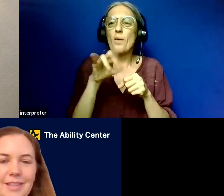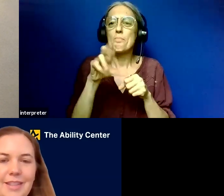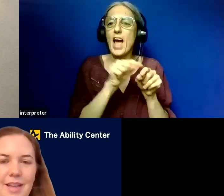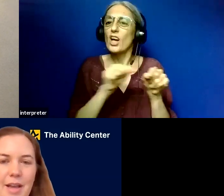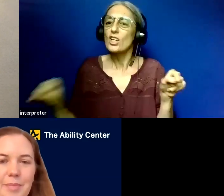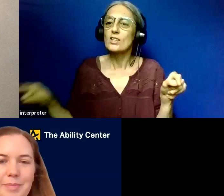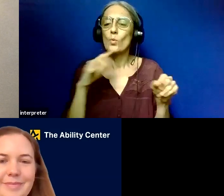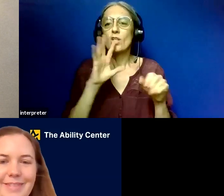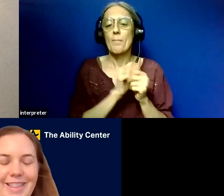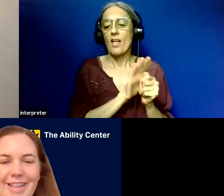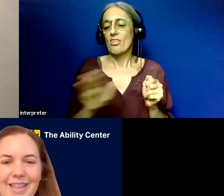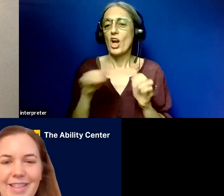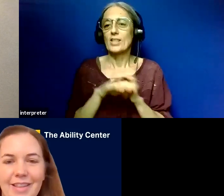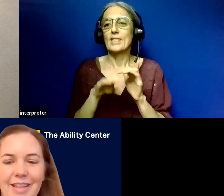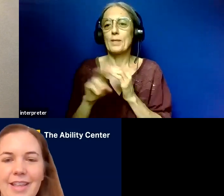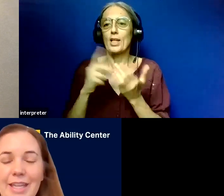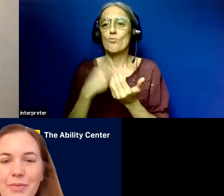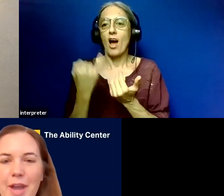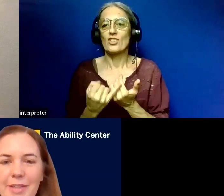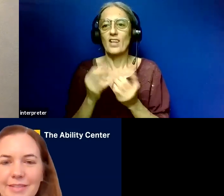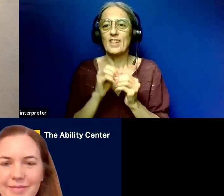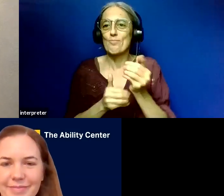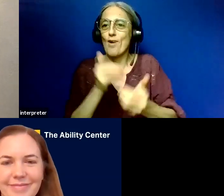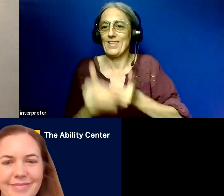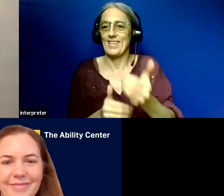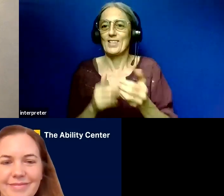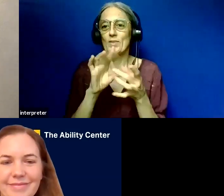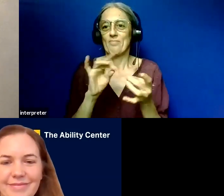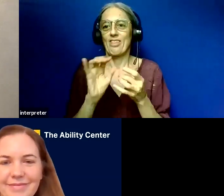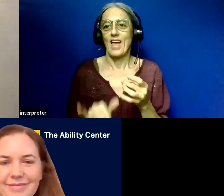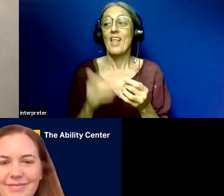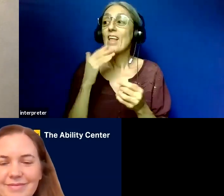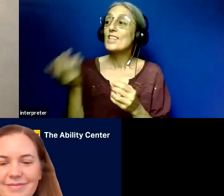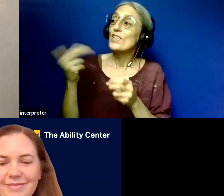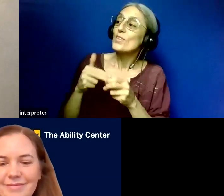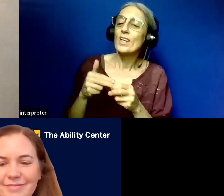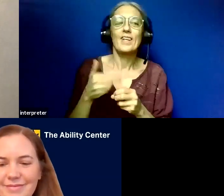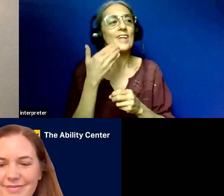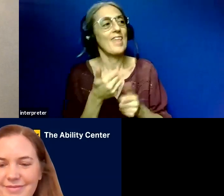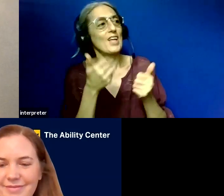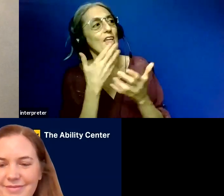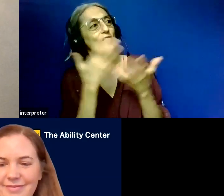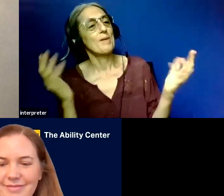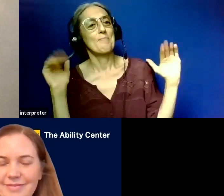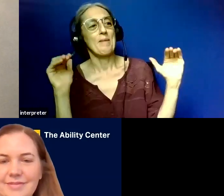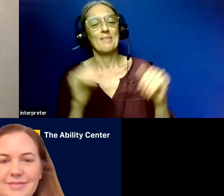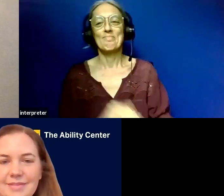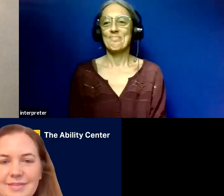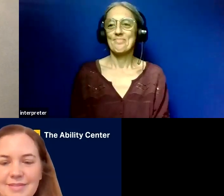working on. Thanks for coming. Say goodbye. Thank you very much. Bye-bye.